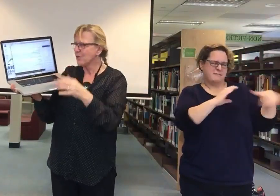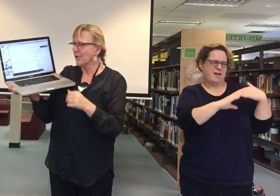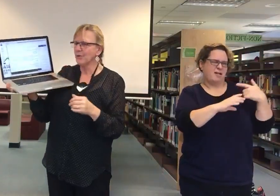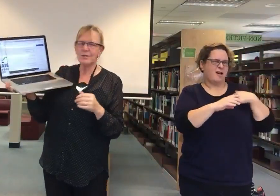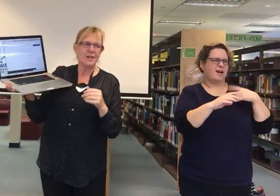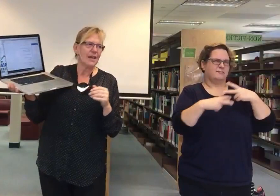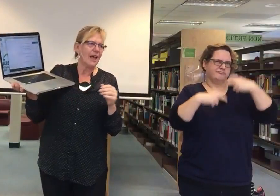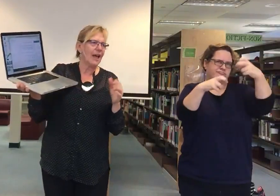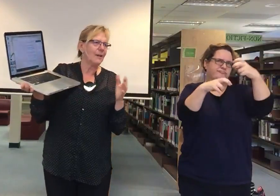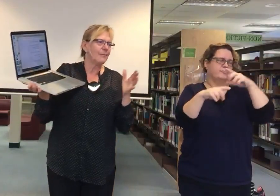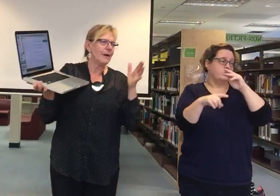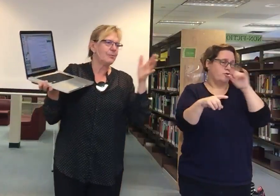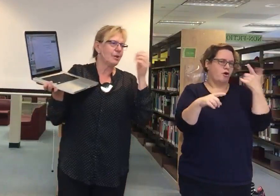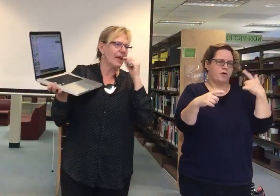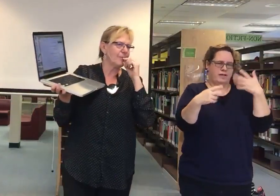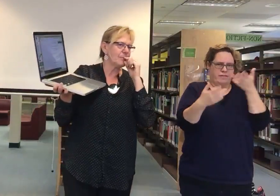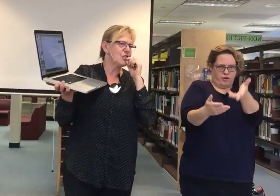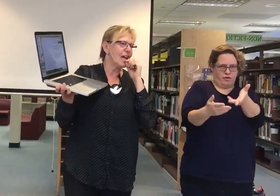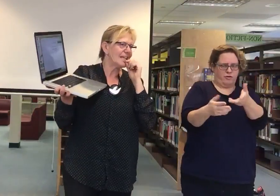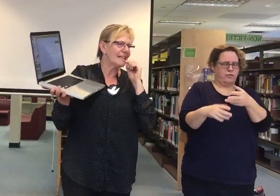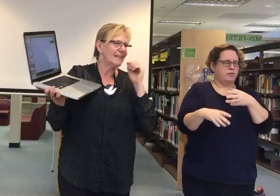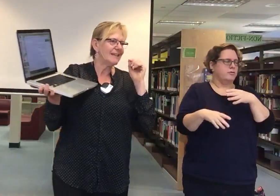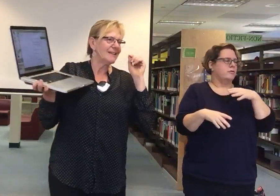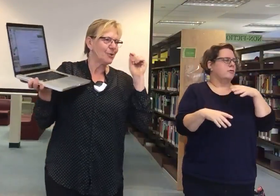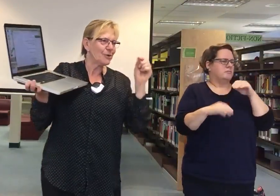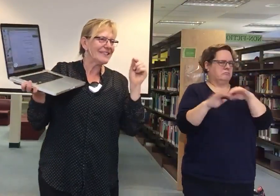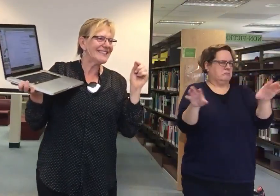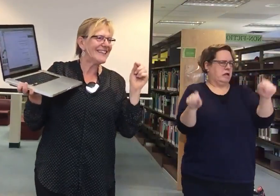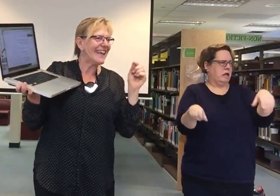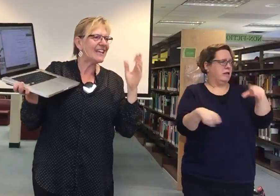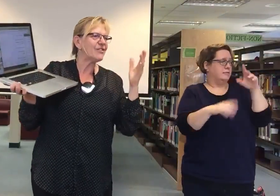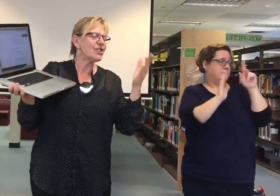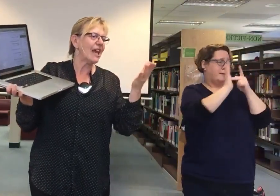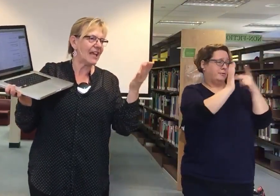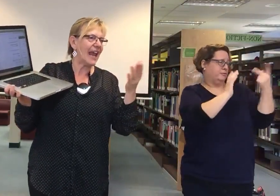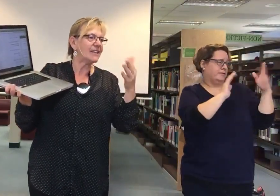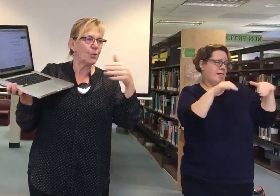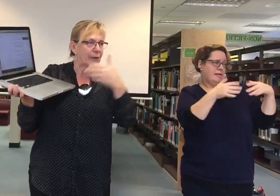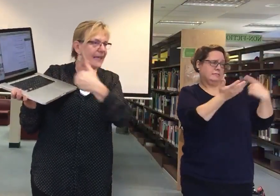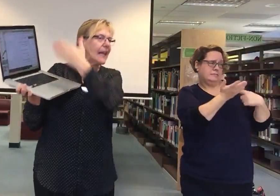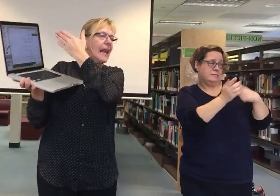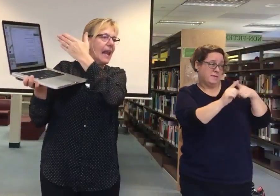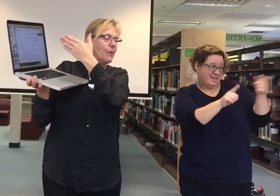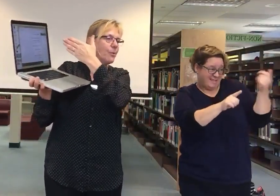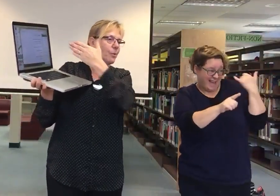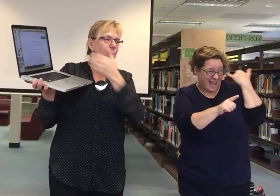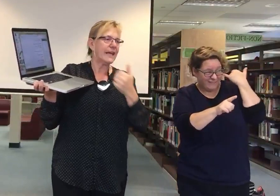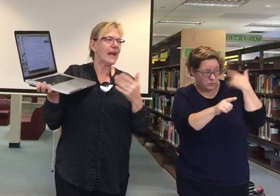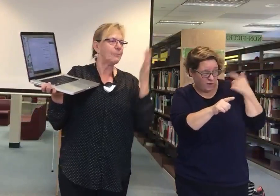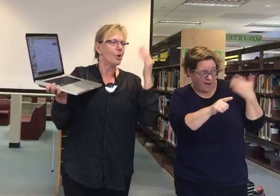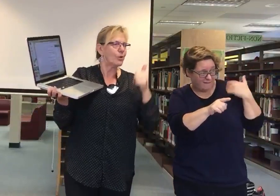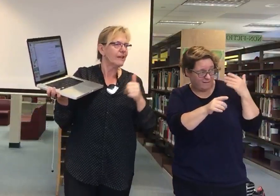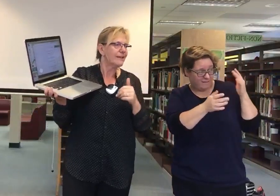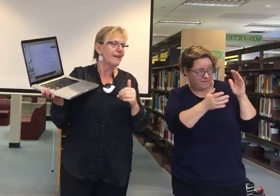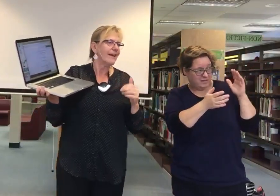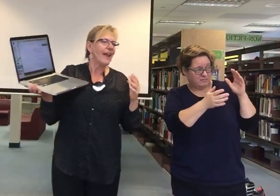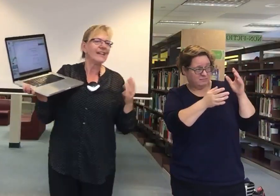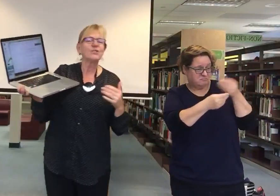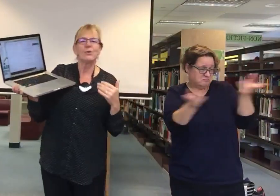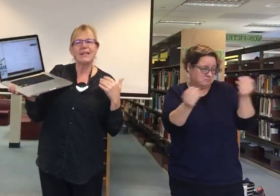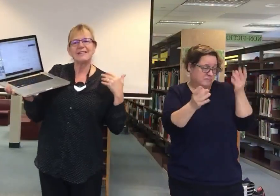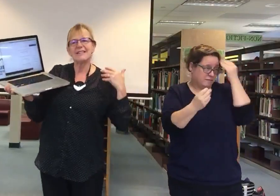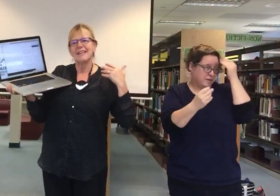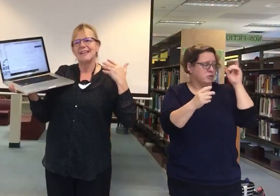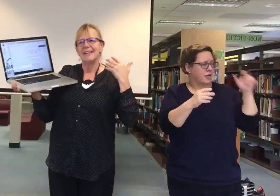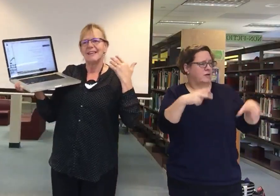can send you those. Piper and I haven't been chatting totally today, and if she had a handout, we can upload it.